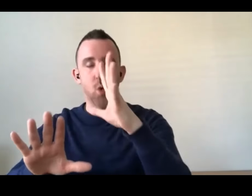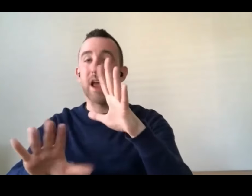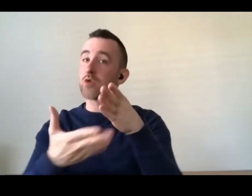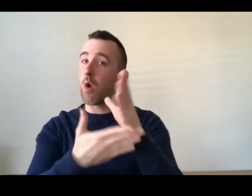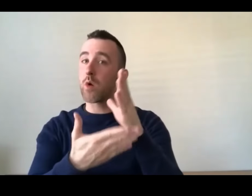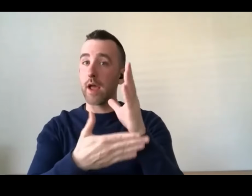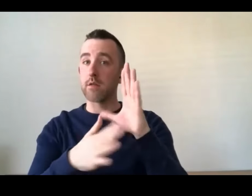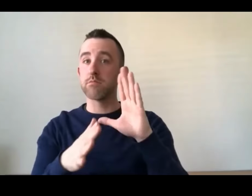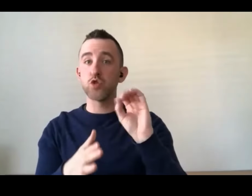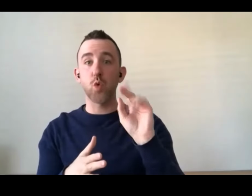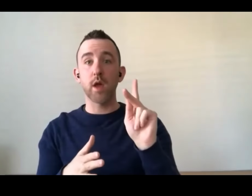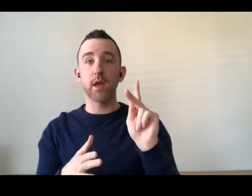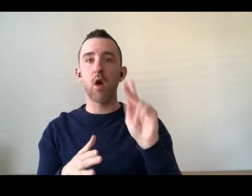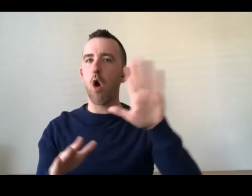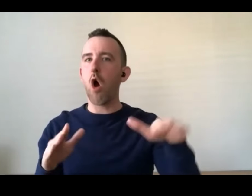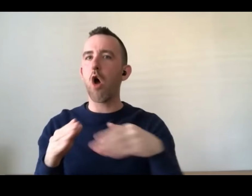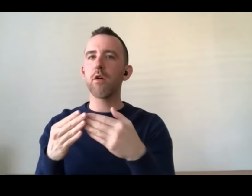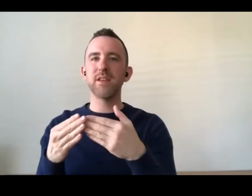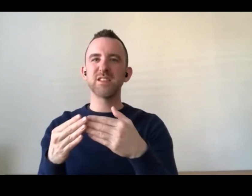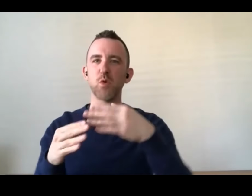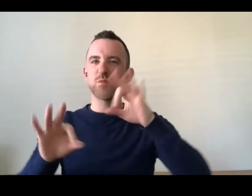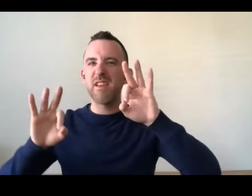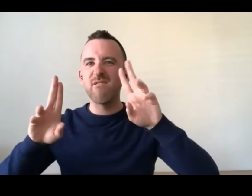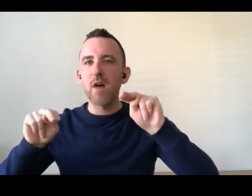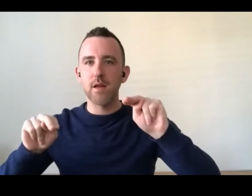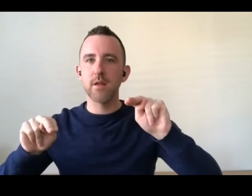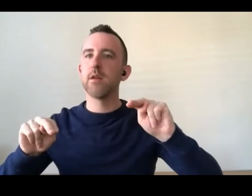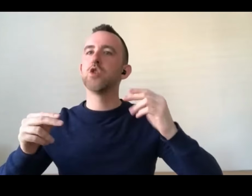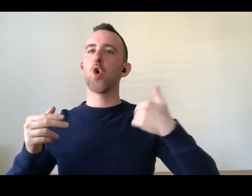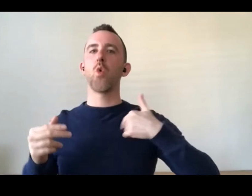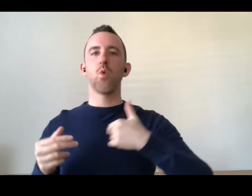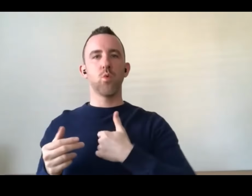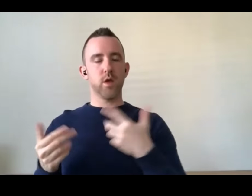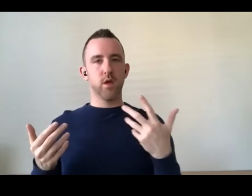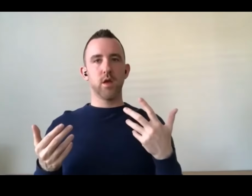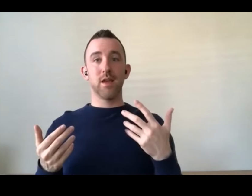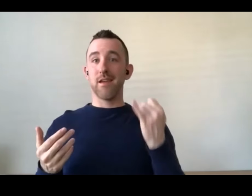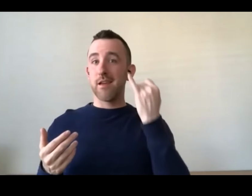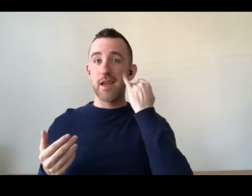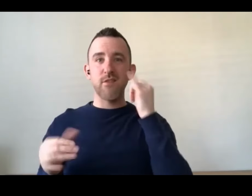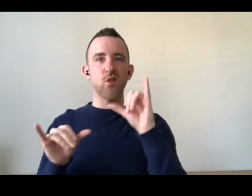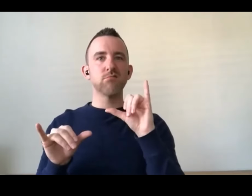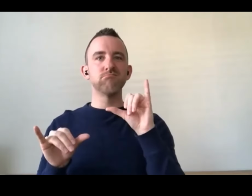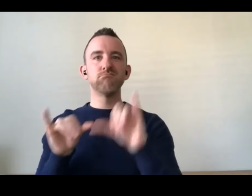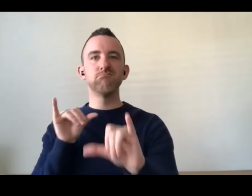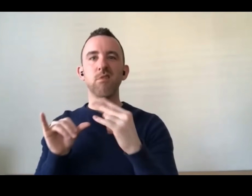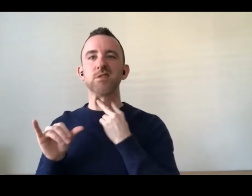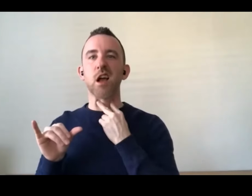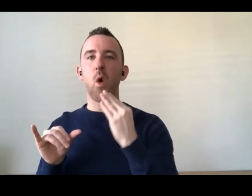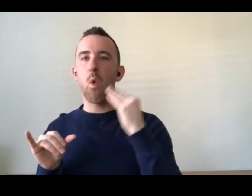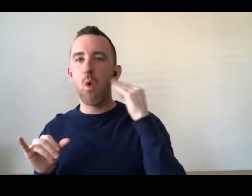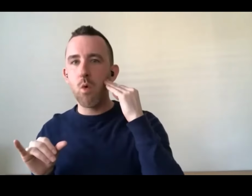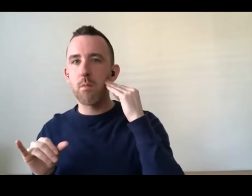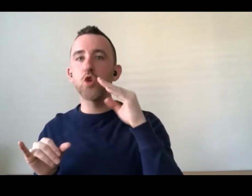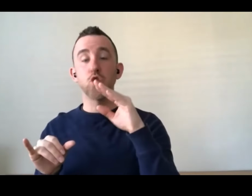It's all of this is meant to be fun. So we're trying to keep, whether you're stuck at home or, your area is